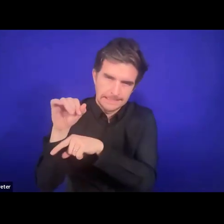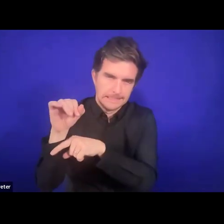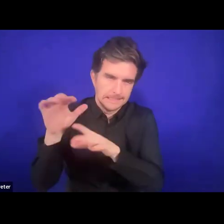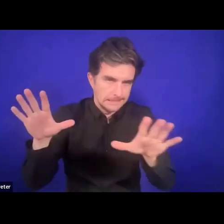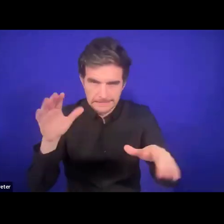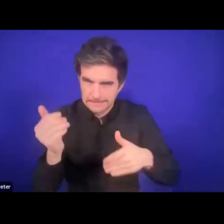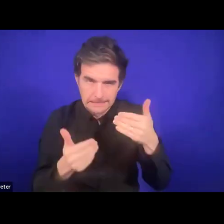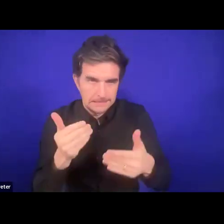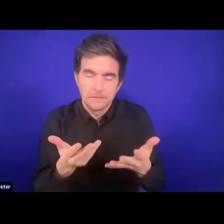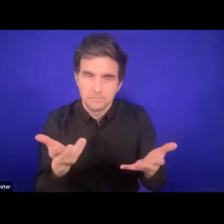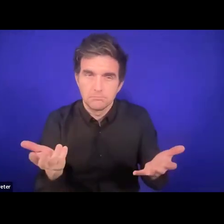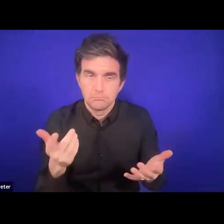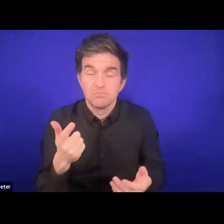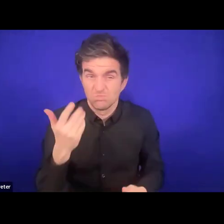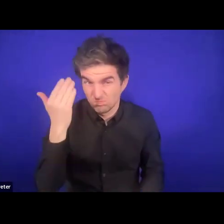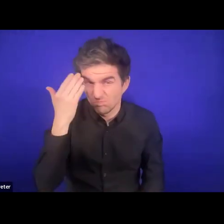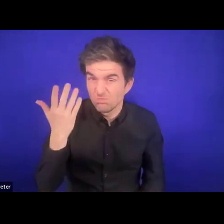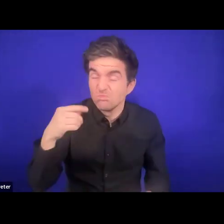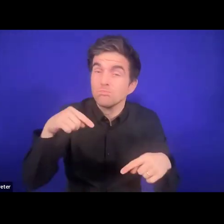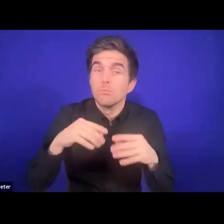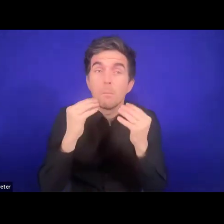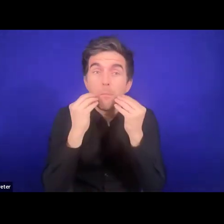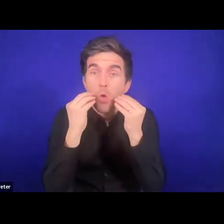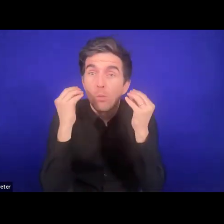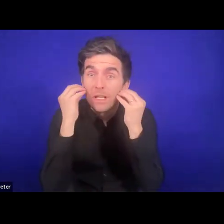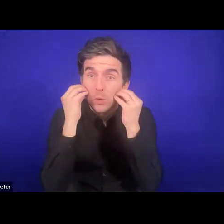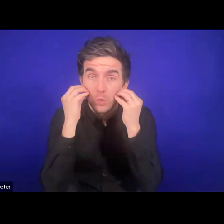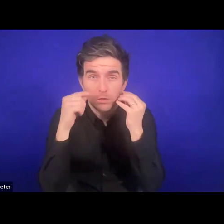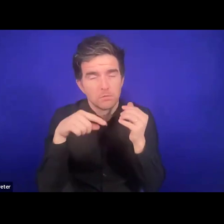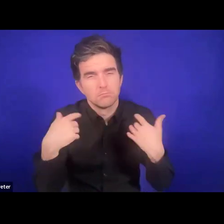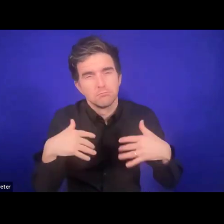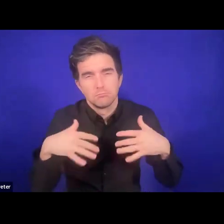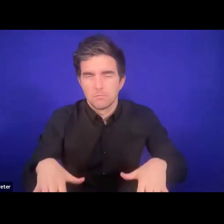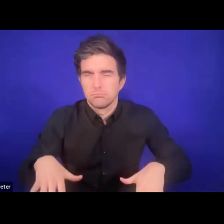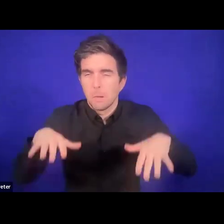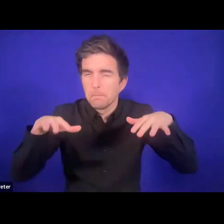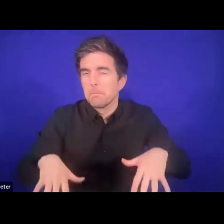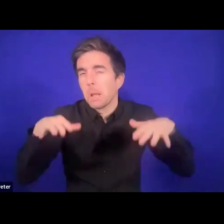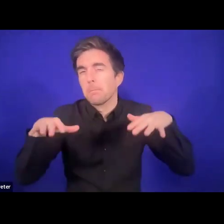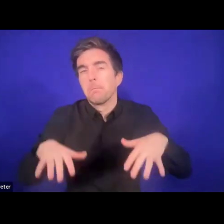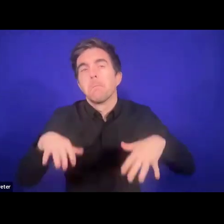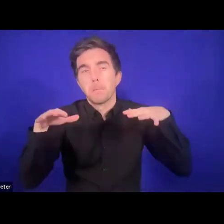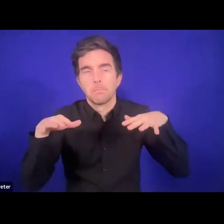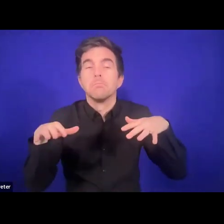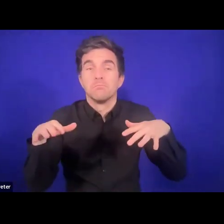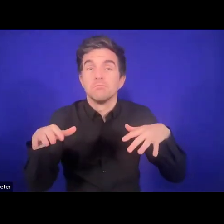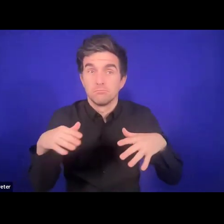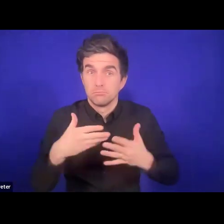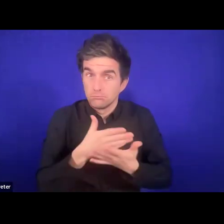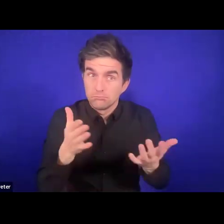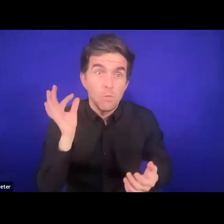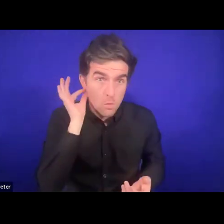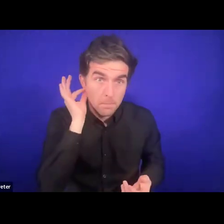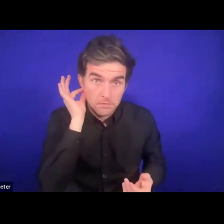and are very much affected by that events, the extreme events, considering the poverty